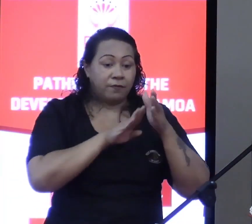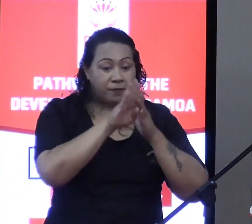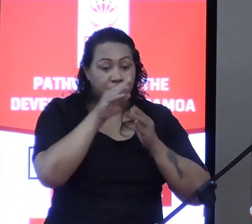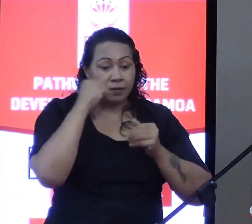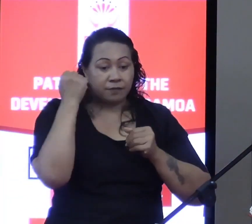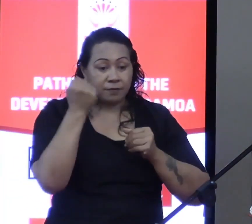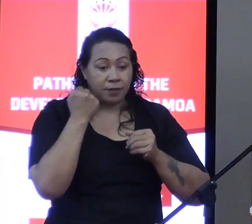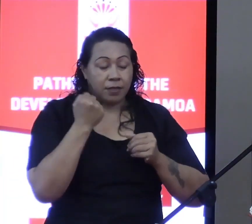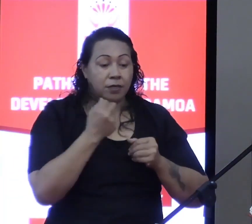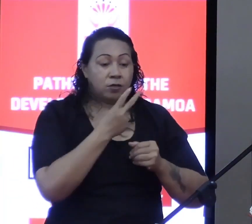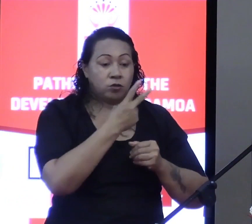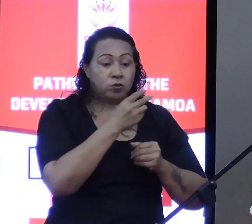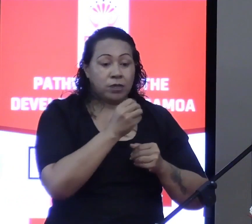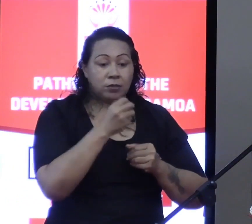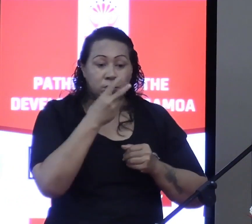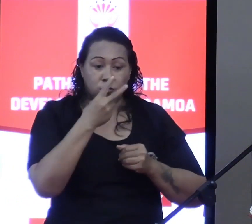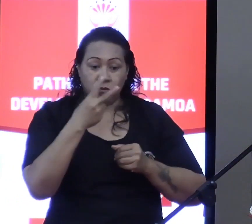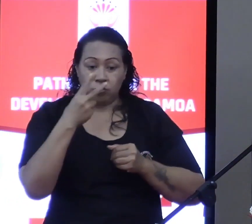2021-22 to